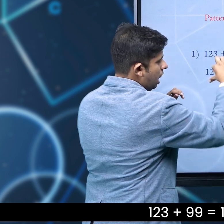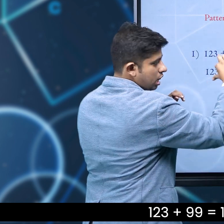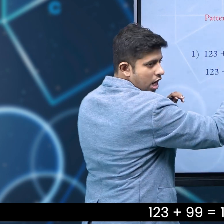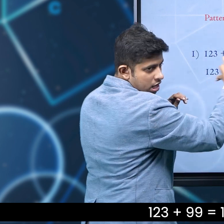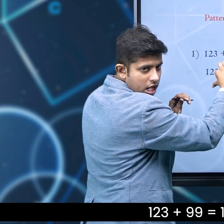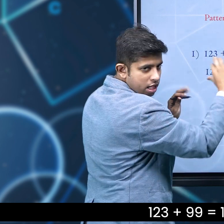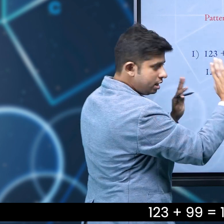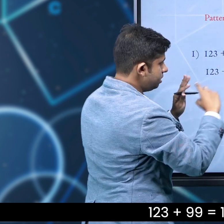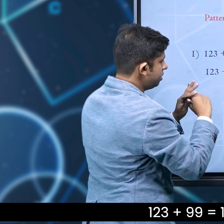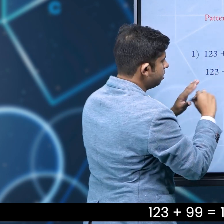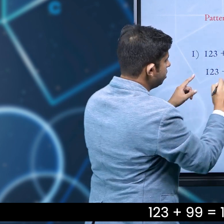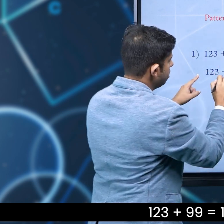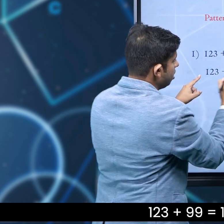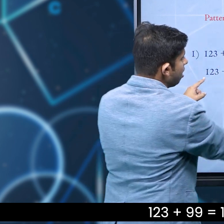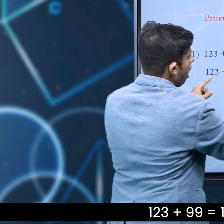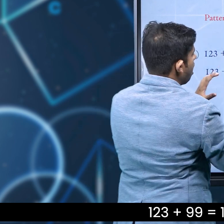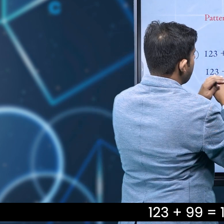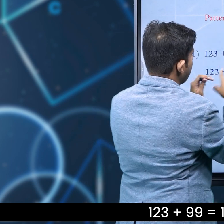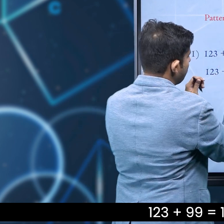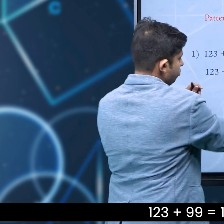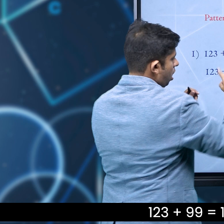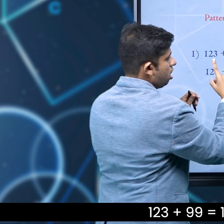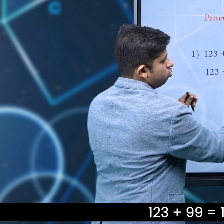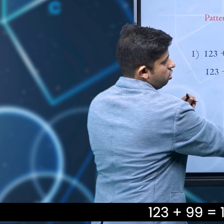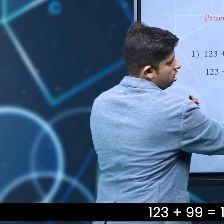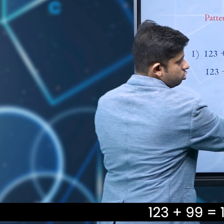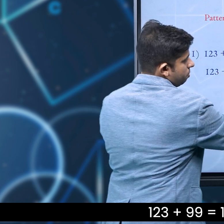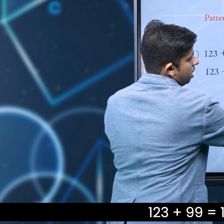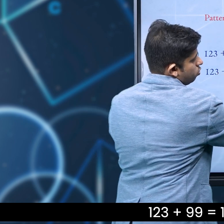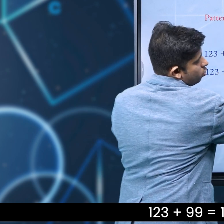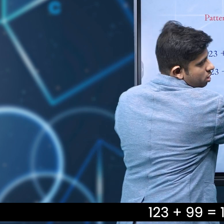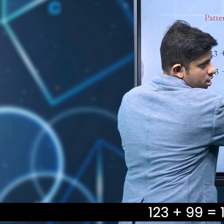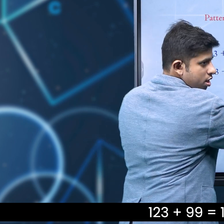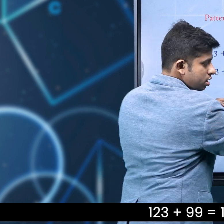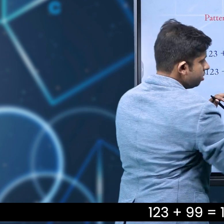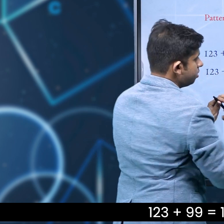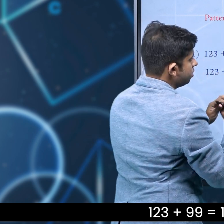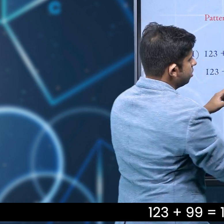123 plus 99 is equal to 123 plus 100 minus 1